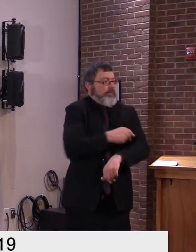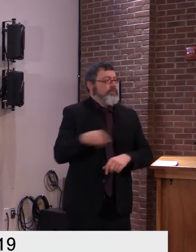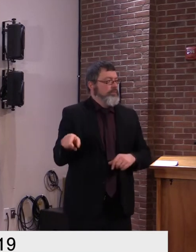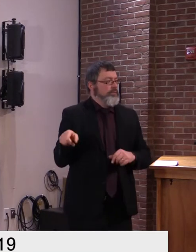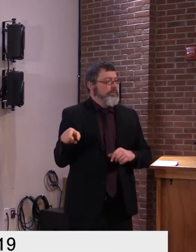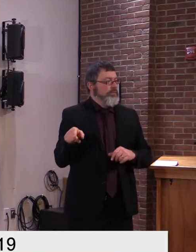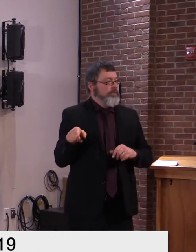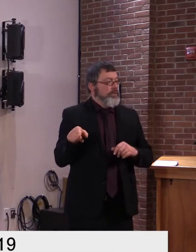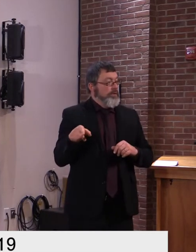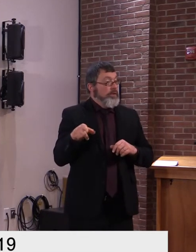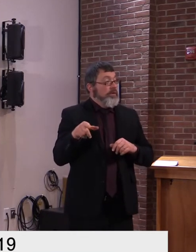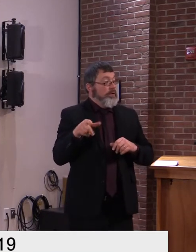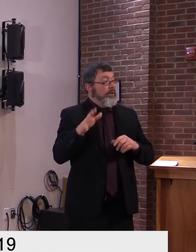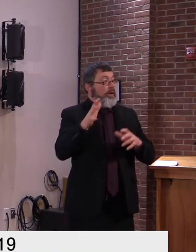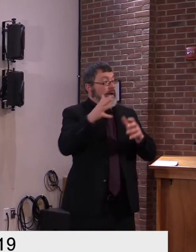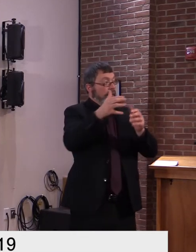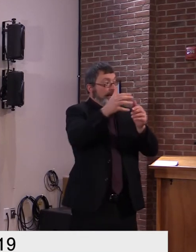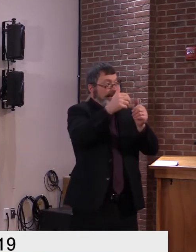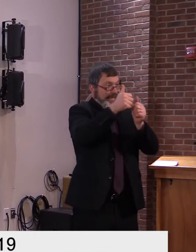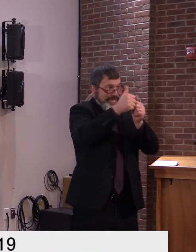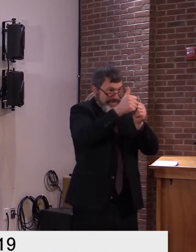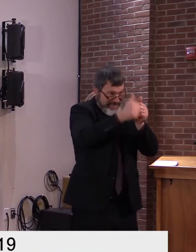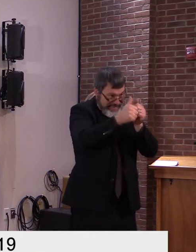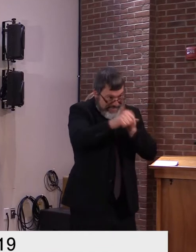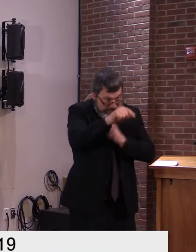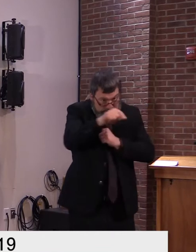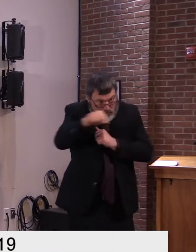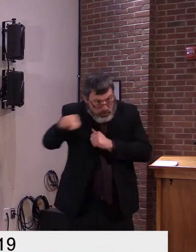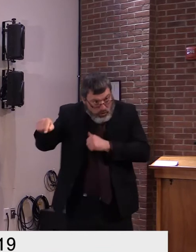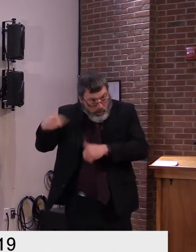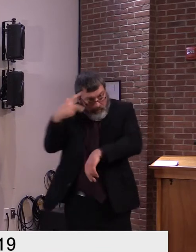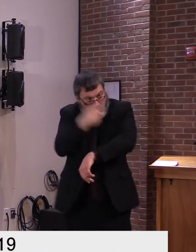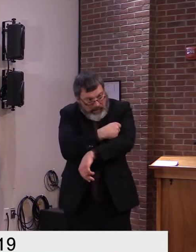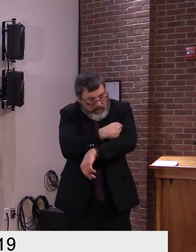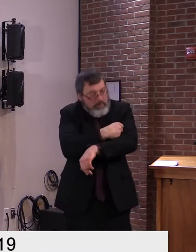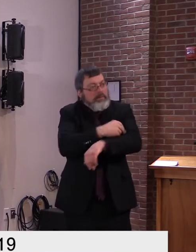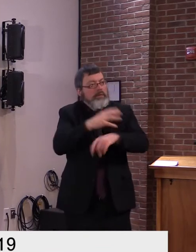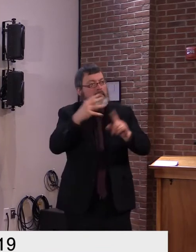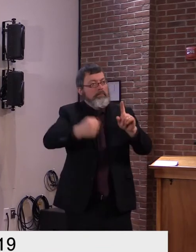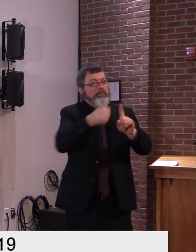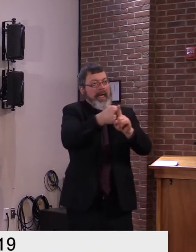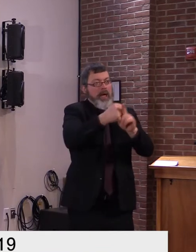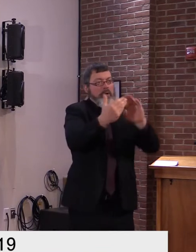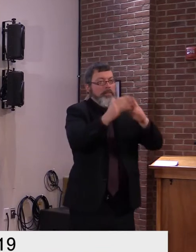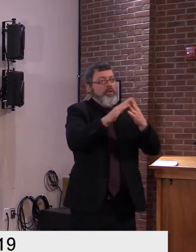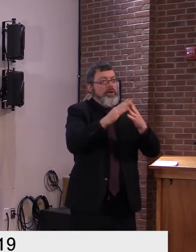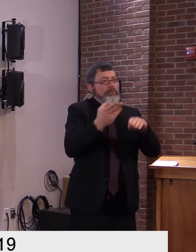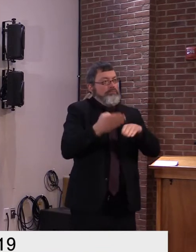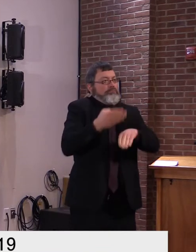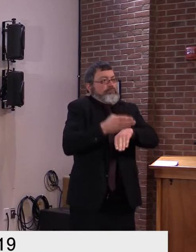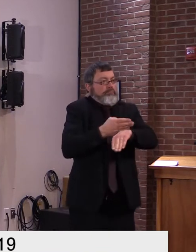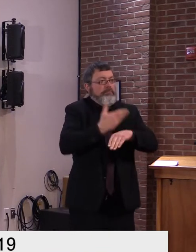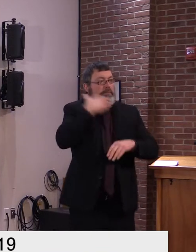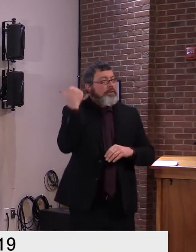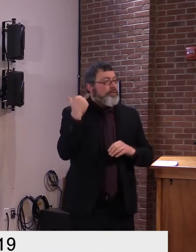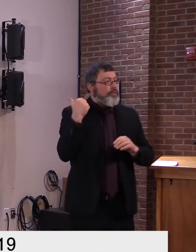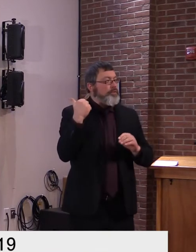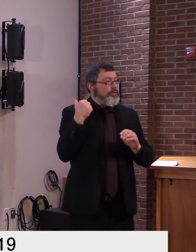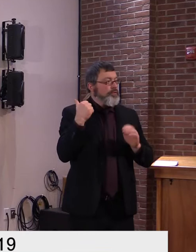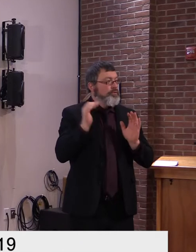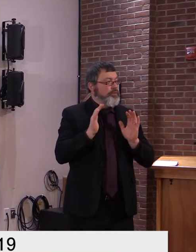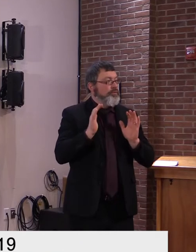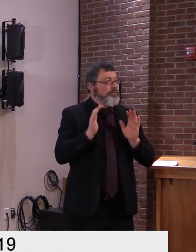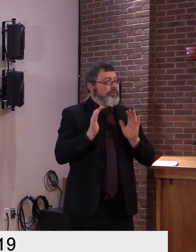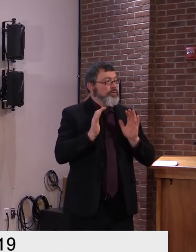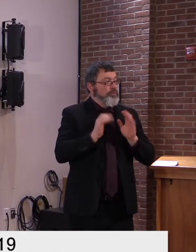All hospitals have now received their complete allocation of vaccine for the first week, and they've been busy